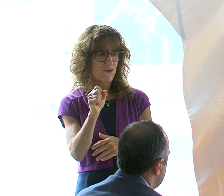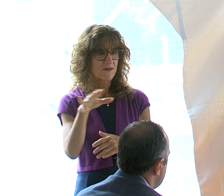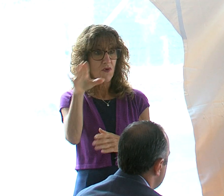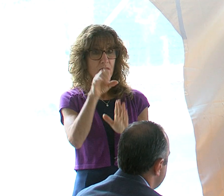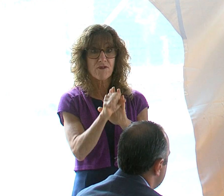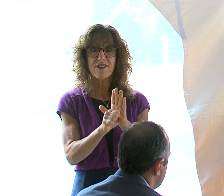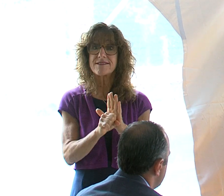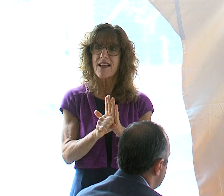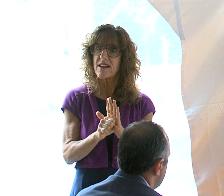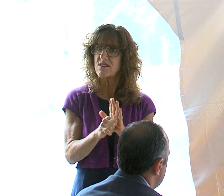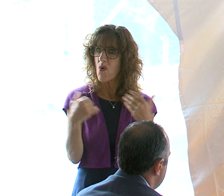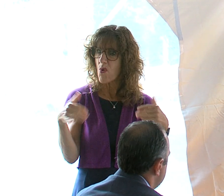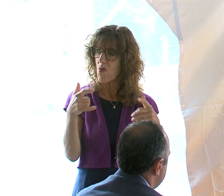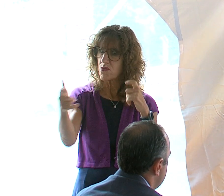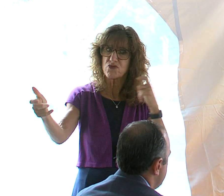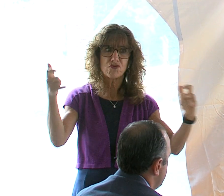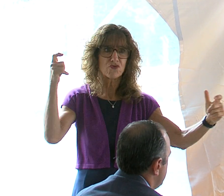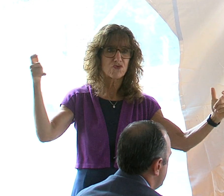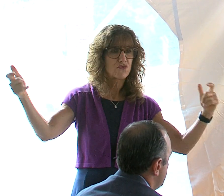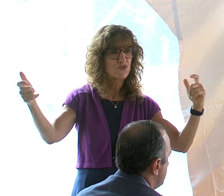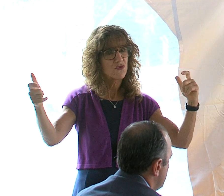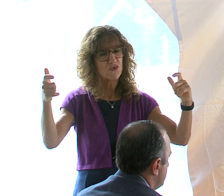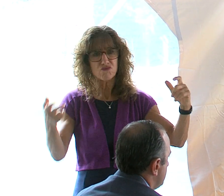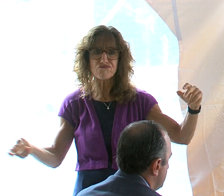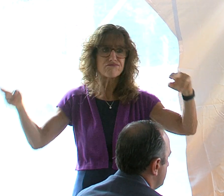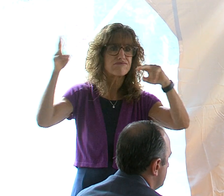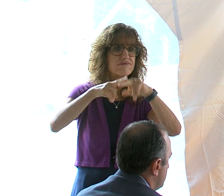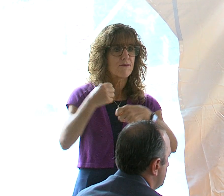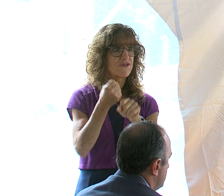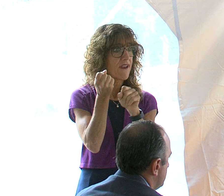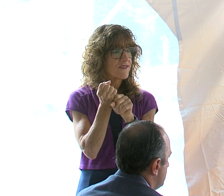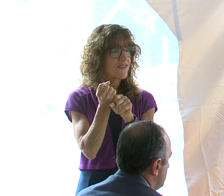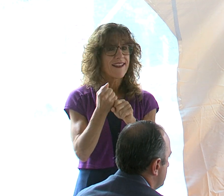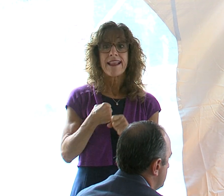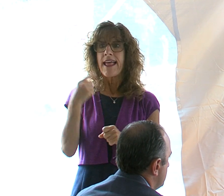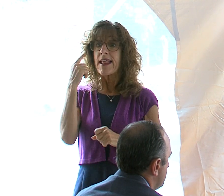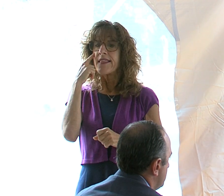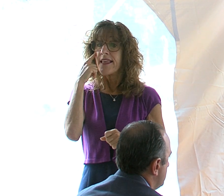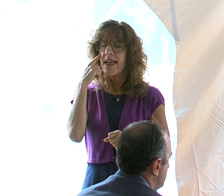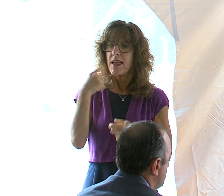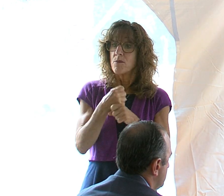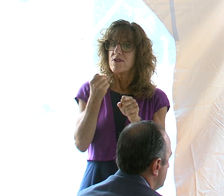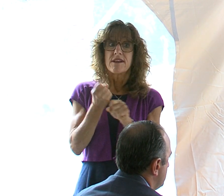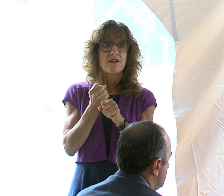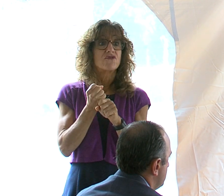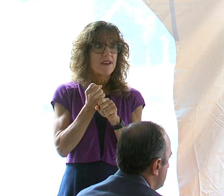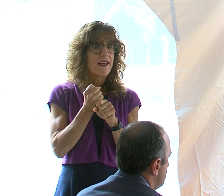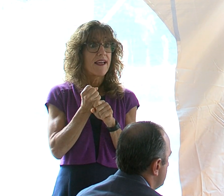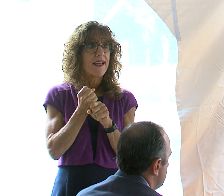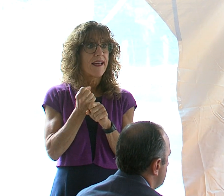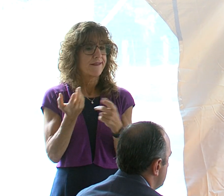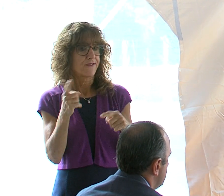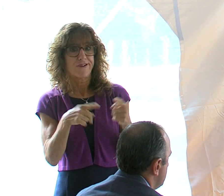across the state. So it's just a huge surge of production. And I think that production couldn't